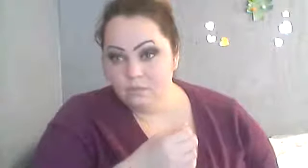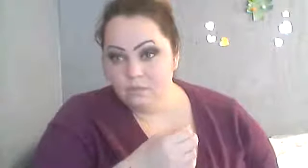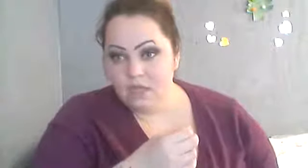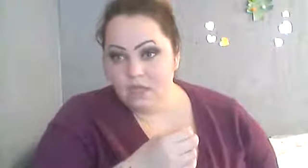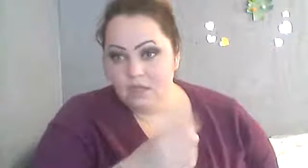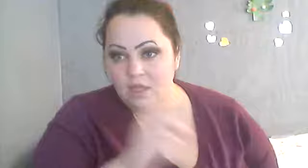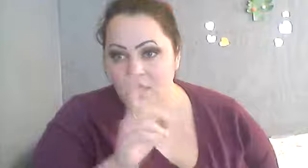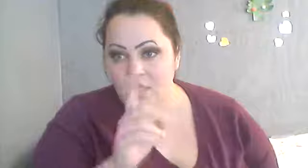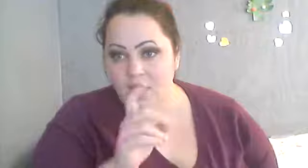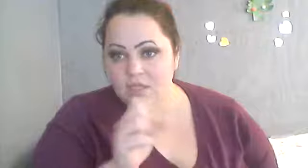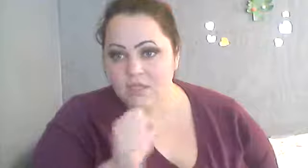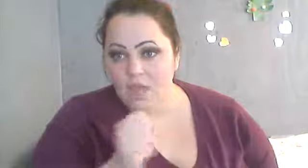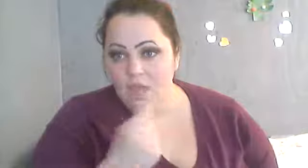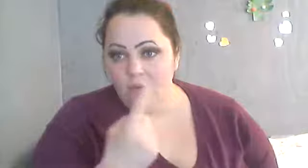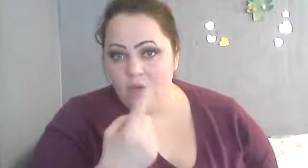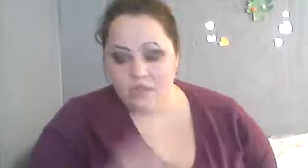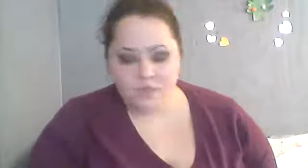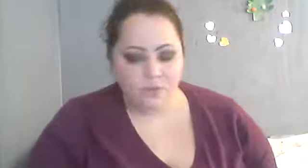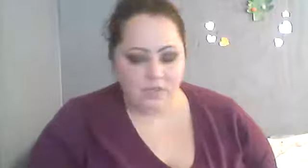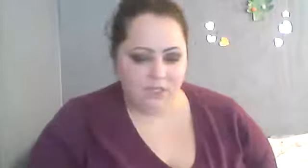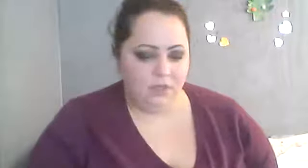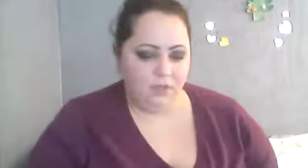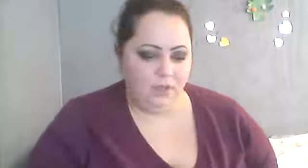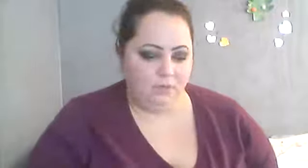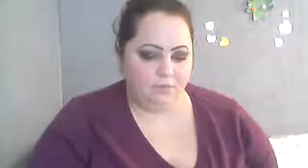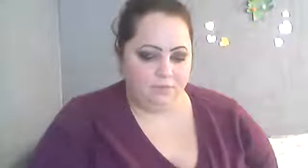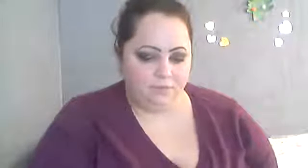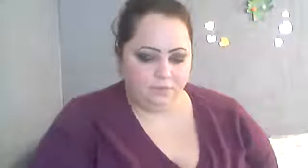I have to ask how one is. We did? Okay.